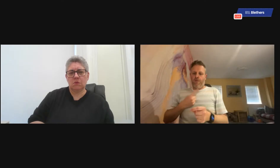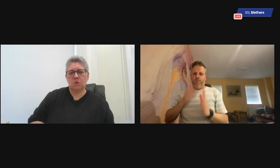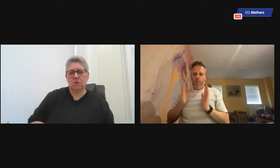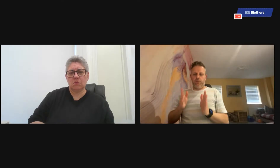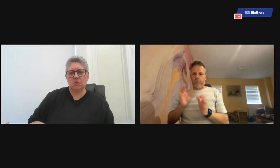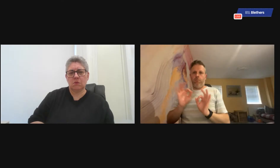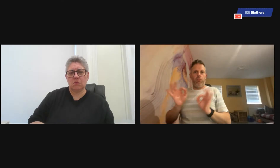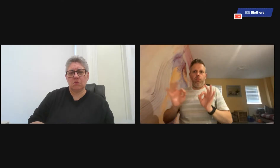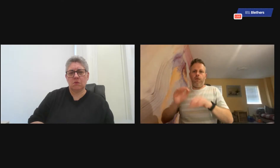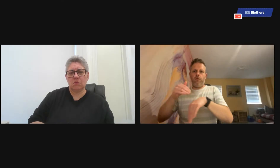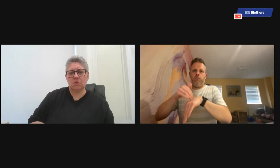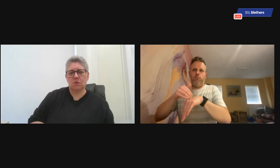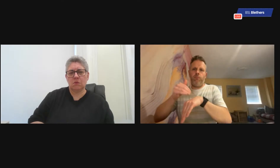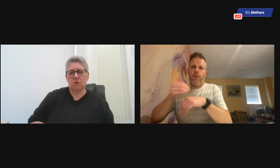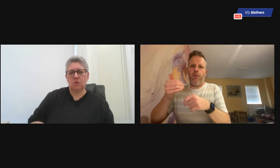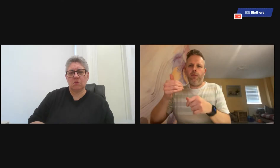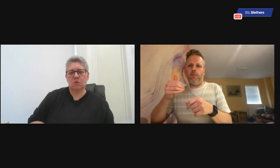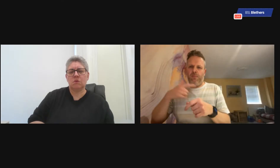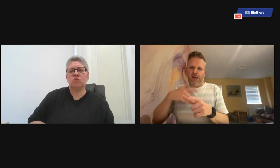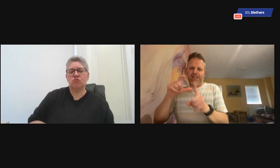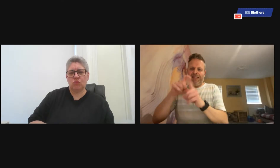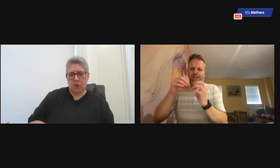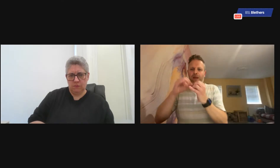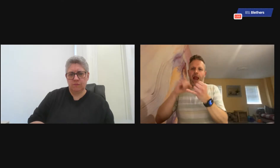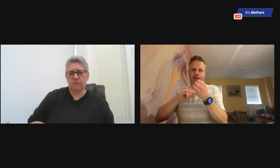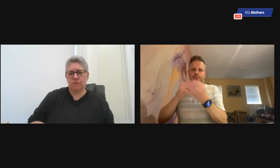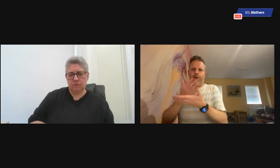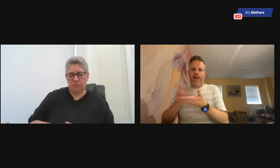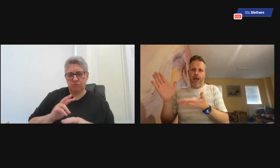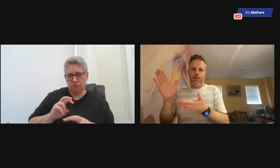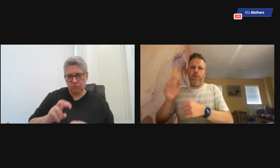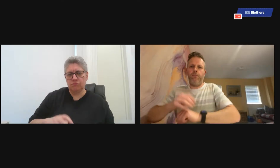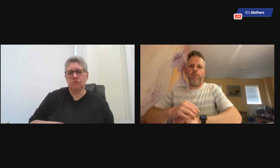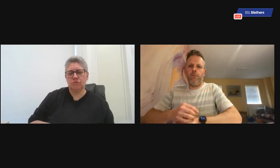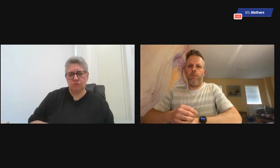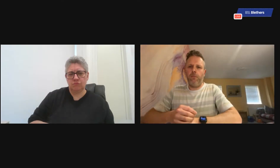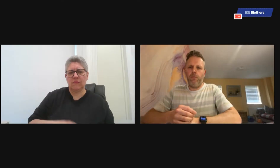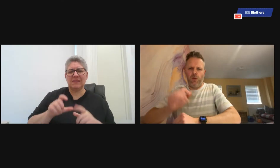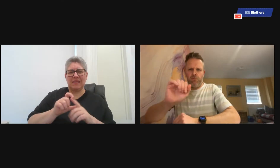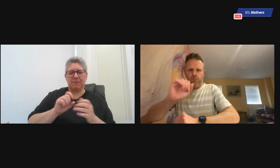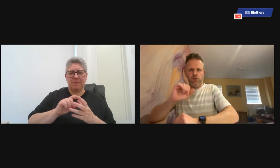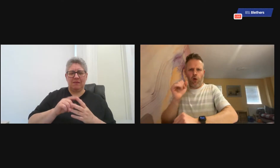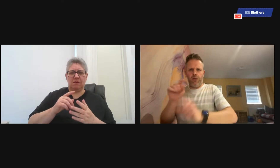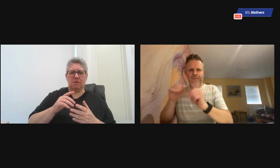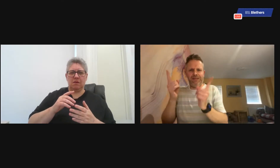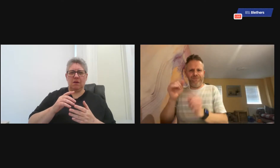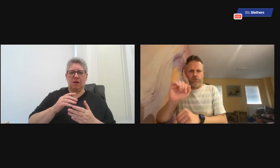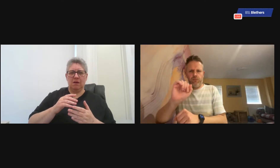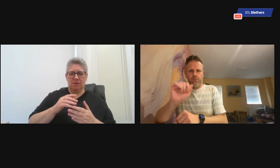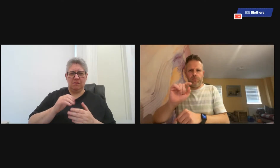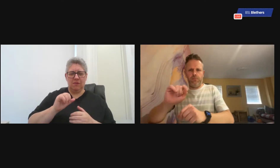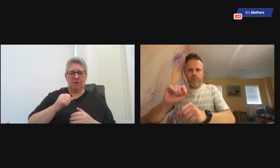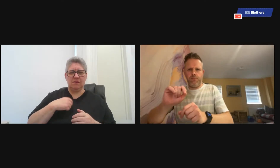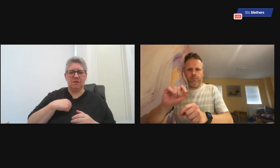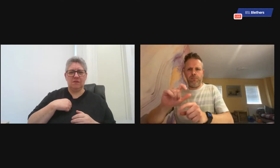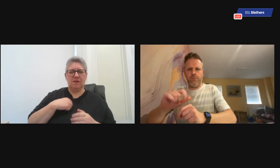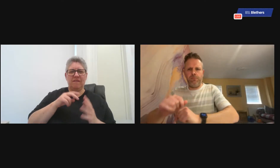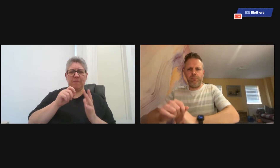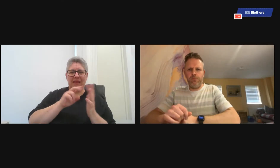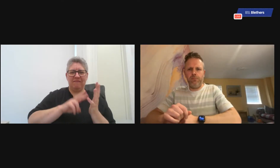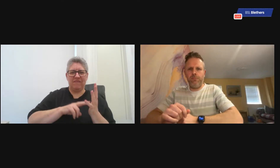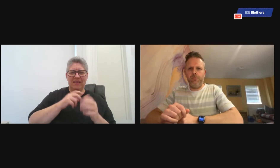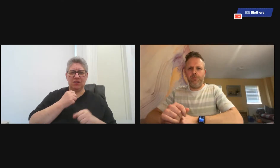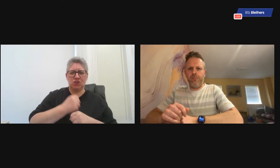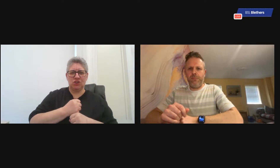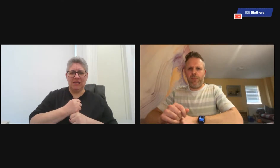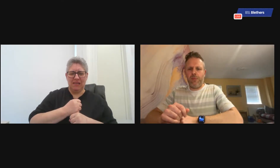Okay. Thirdly, you mustn't have had been in any trouble in terms of criminal record.